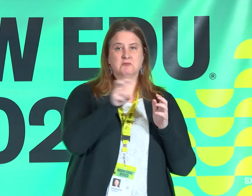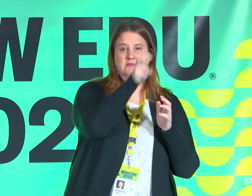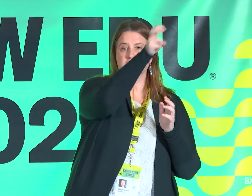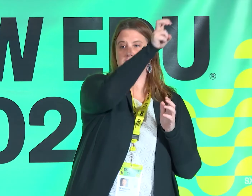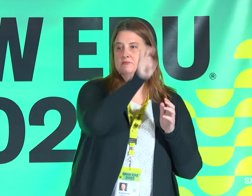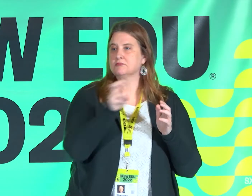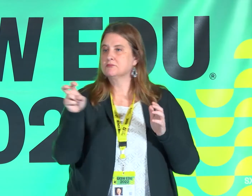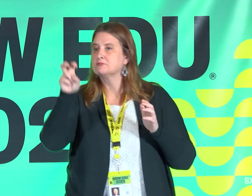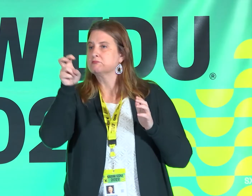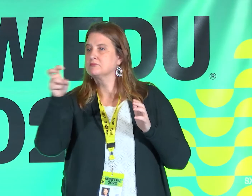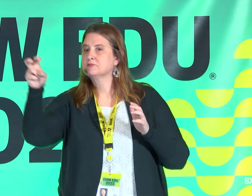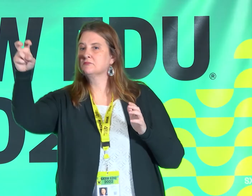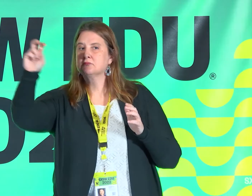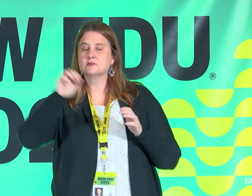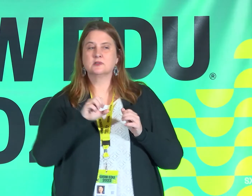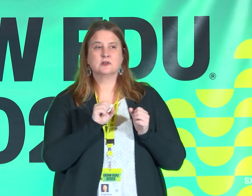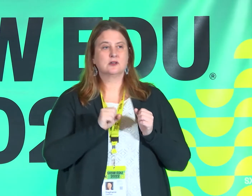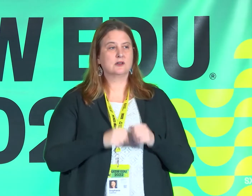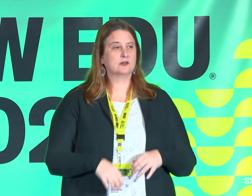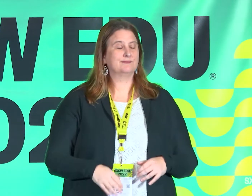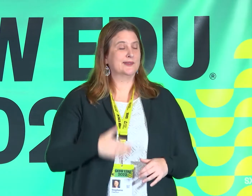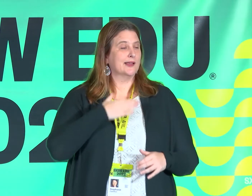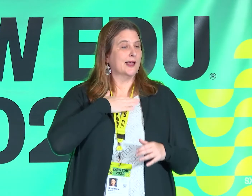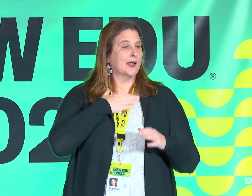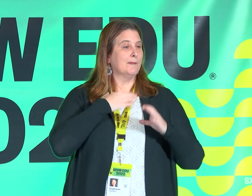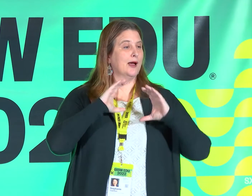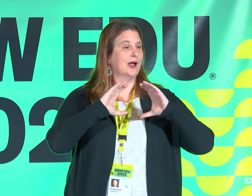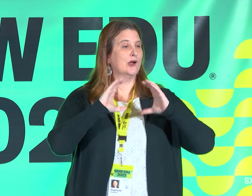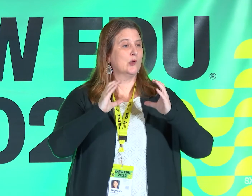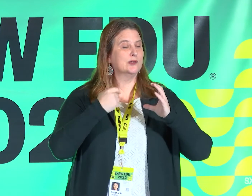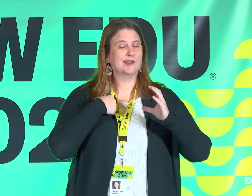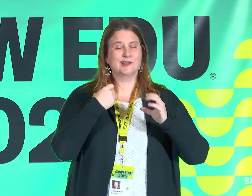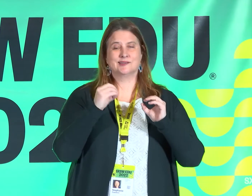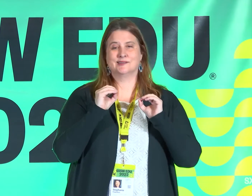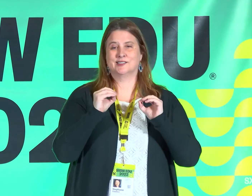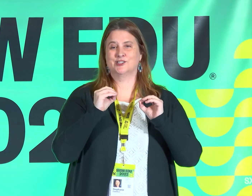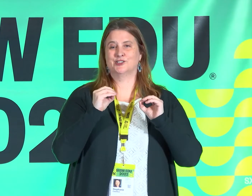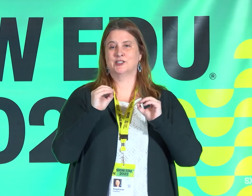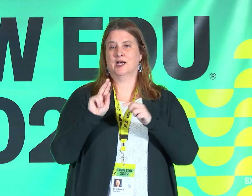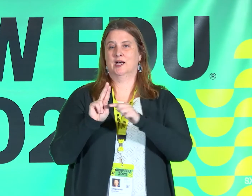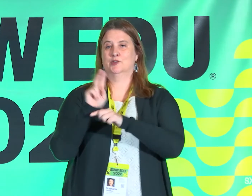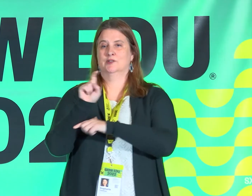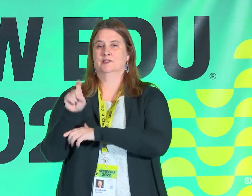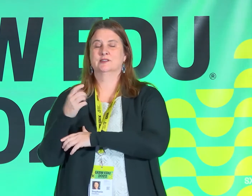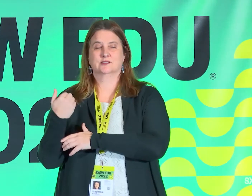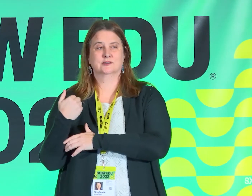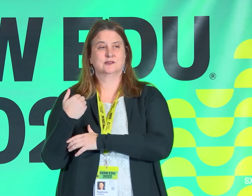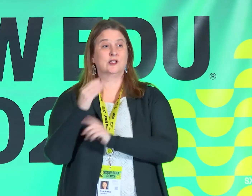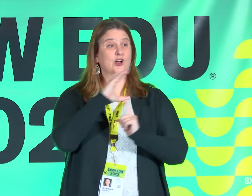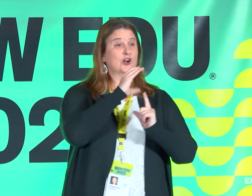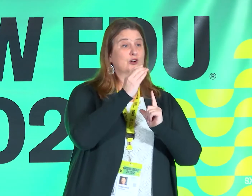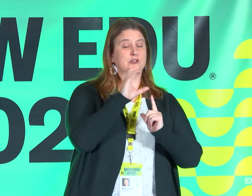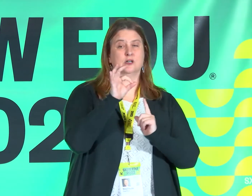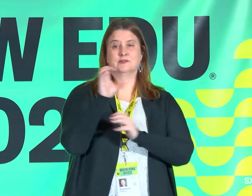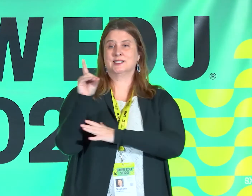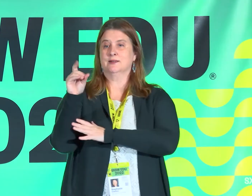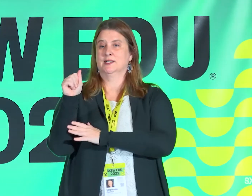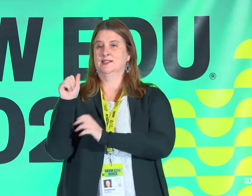order. Maybe they can hop around and hit 1 through 5, but in a different order. In one course that I teach at the University of Texas here in Austin, it's the Culture